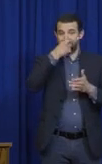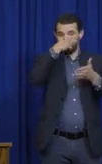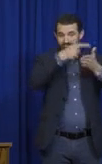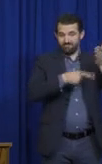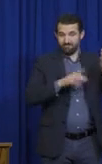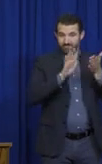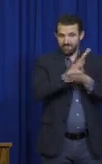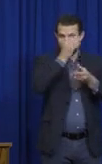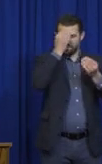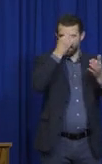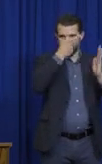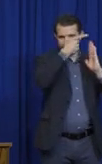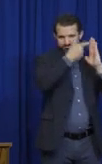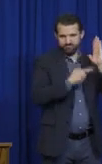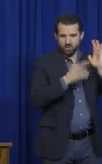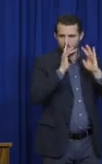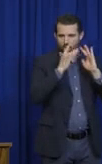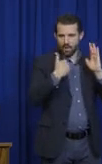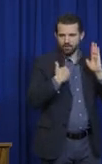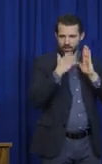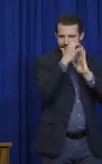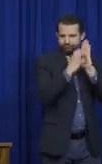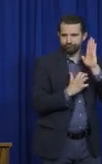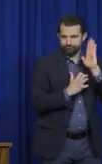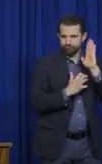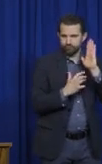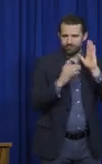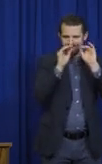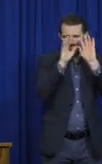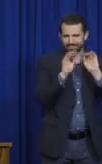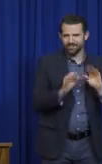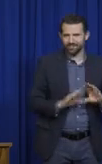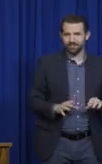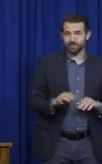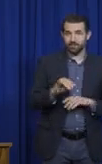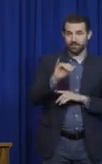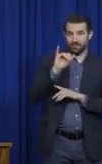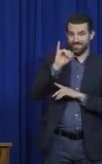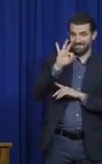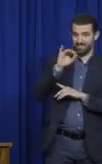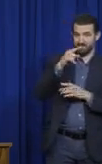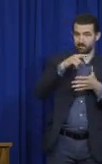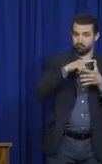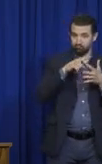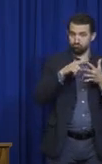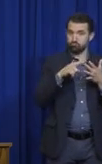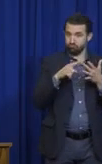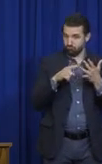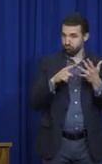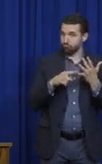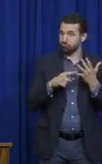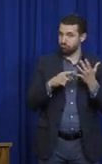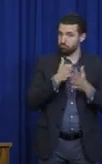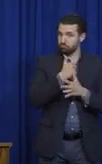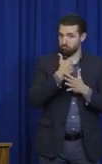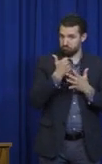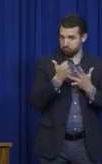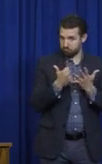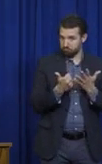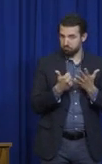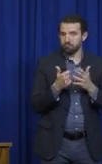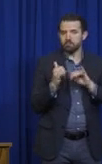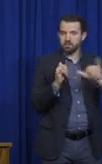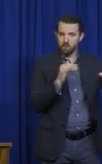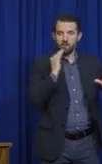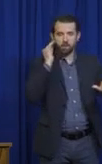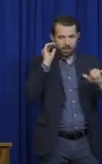there that lays out the conditions where it may be acceptable to not go back to work. But the underlying